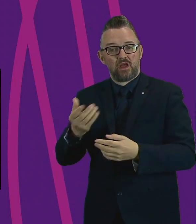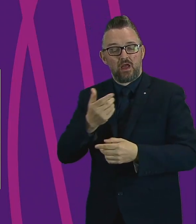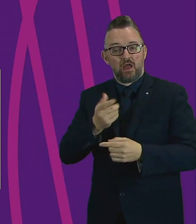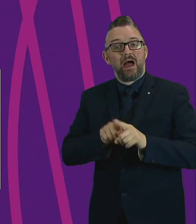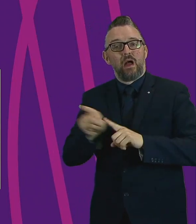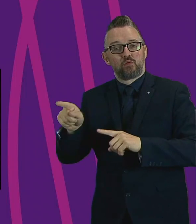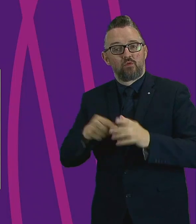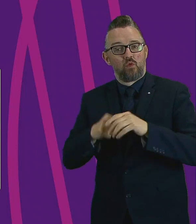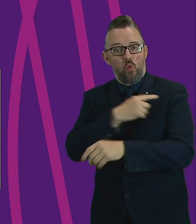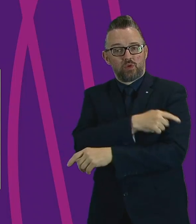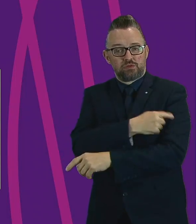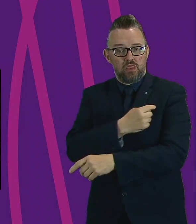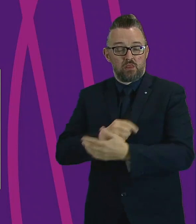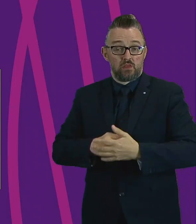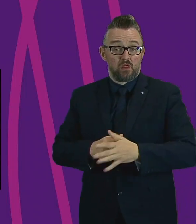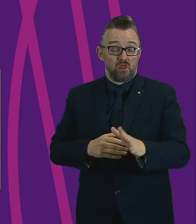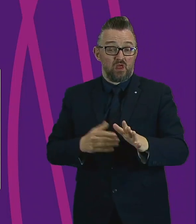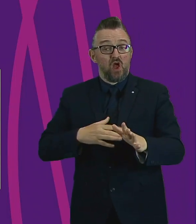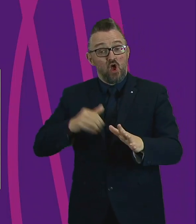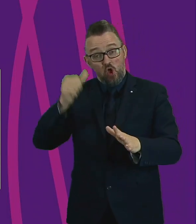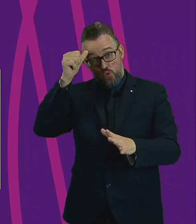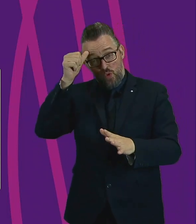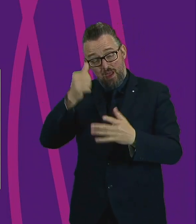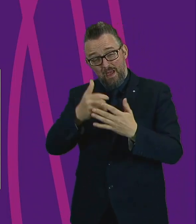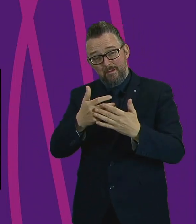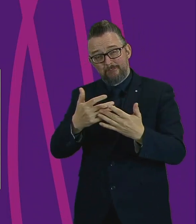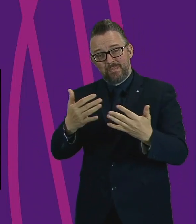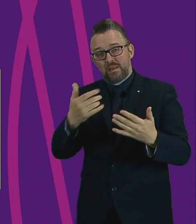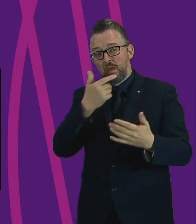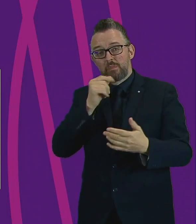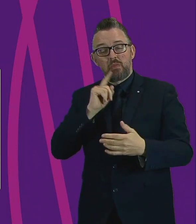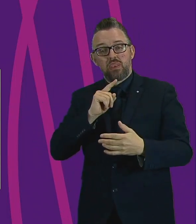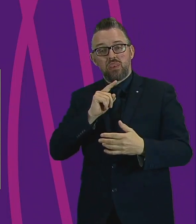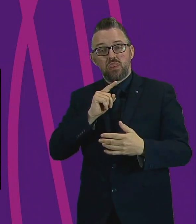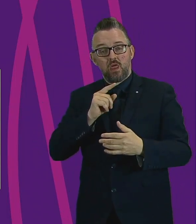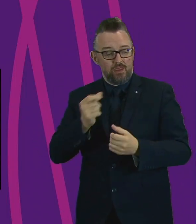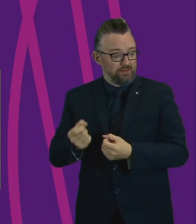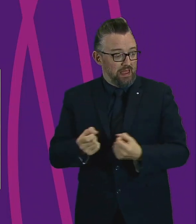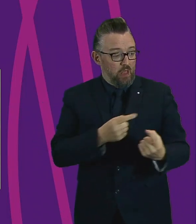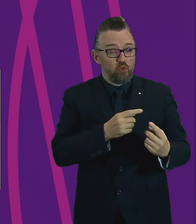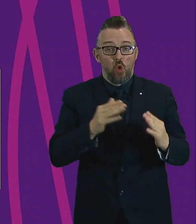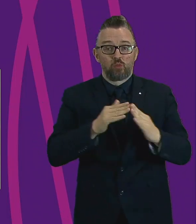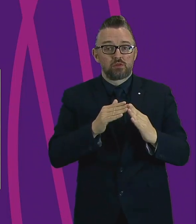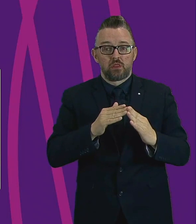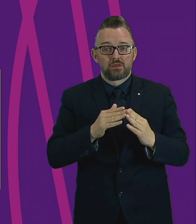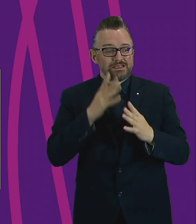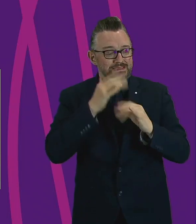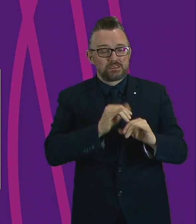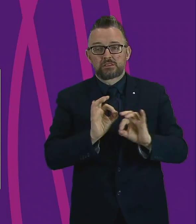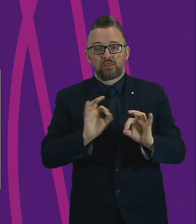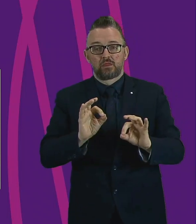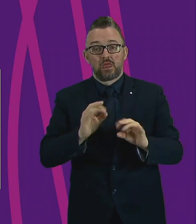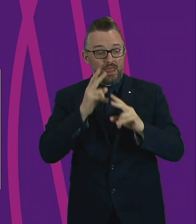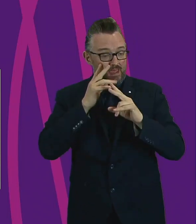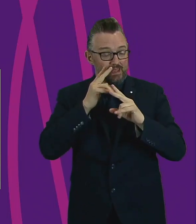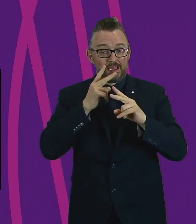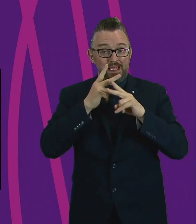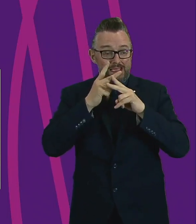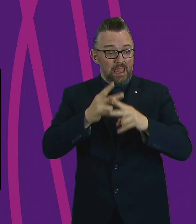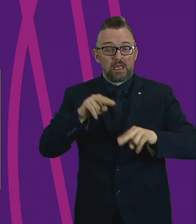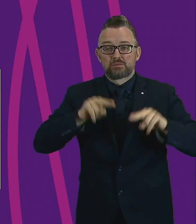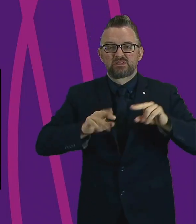We know that many people were discharged from hospital untested and without a care assessment to